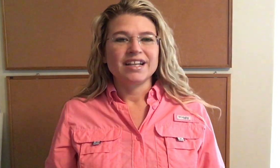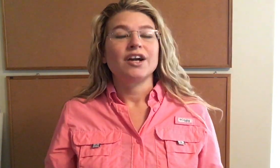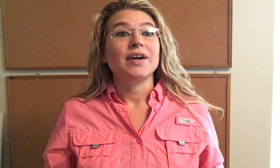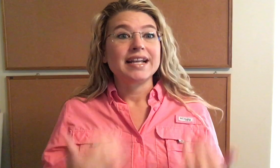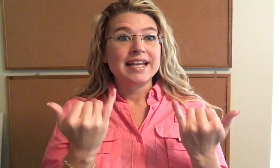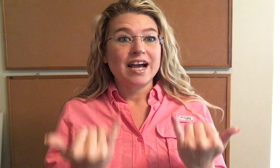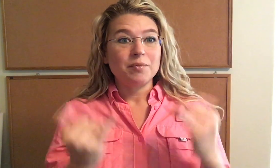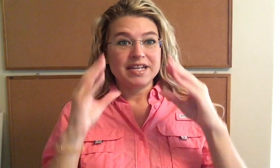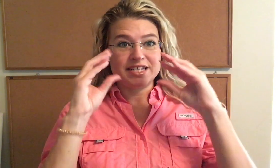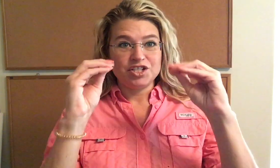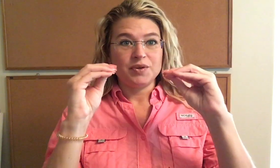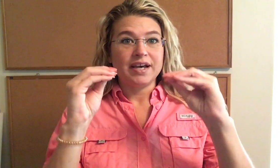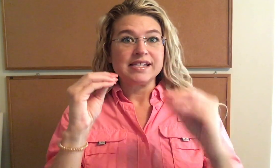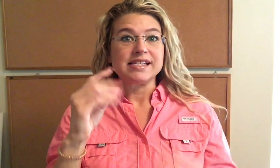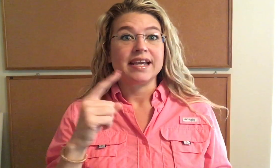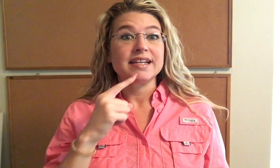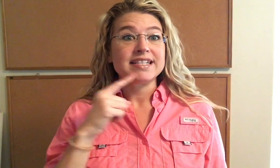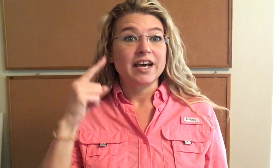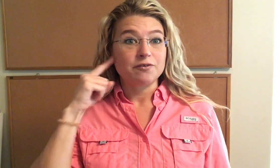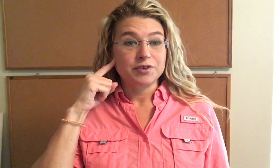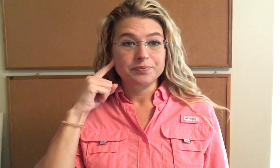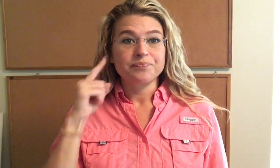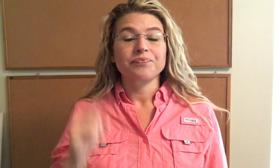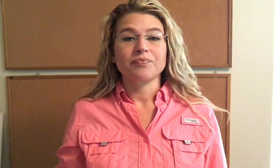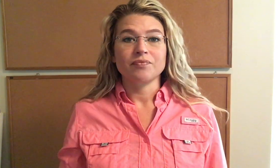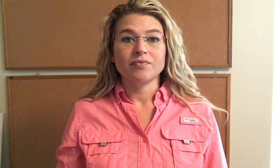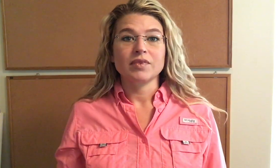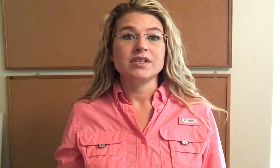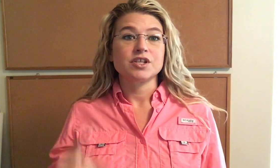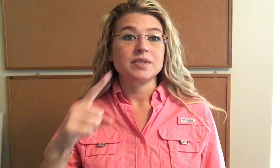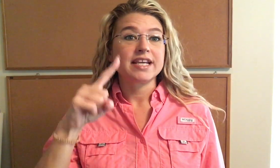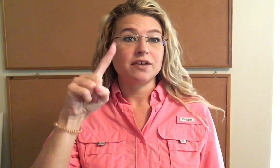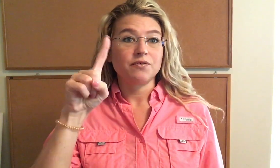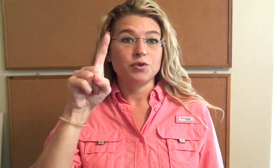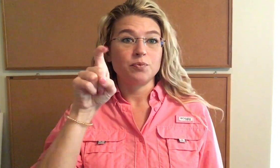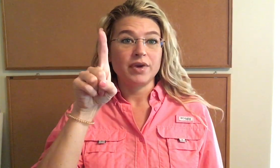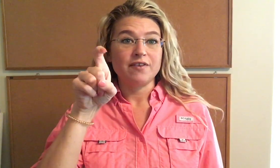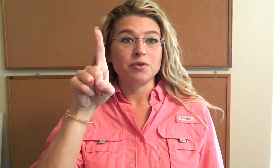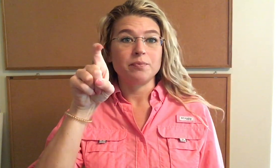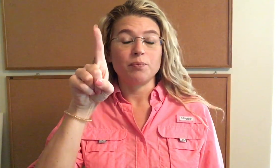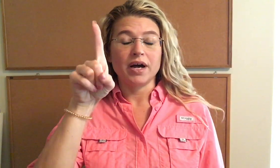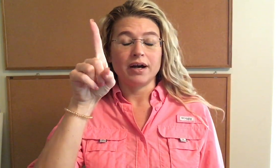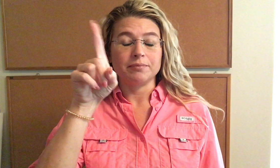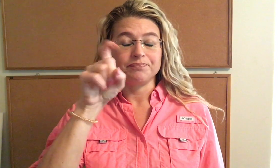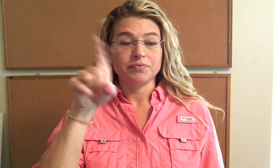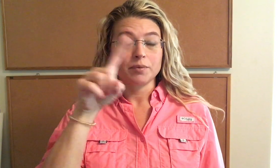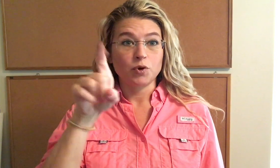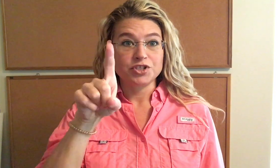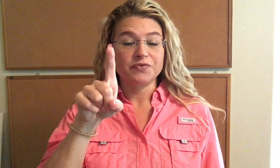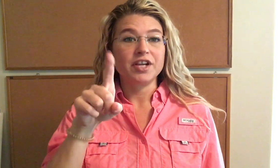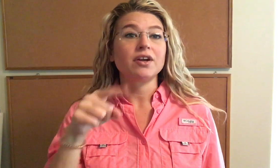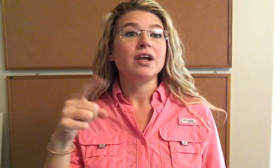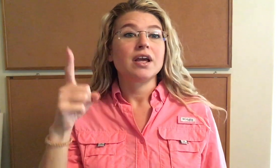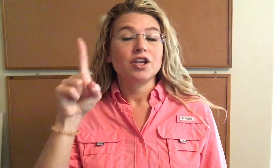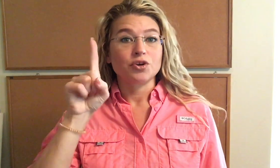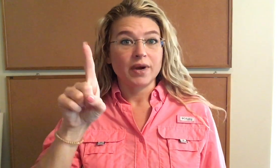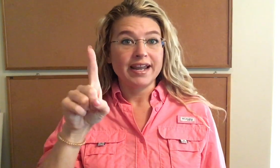All right, now I'm going to teach you how to say deaf. So deaf, you have your, point your finger, your right